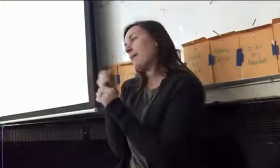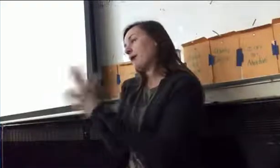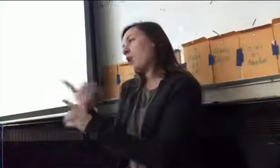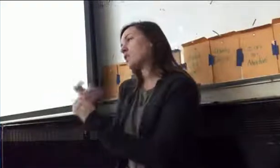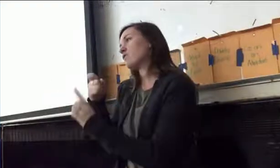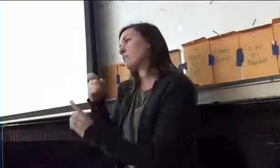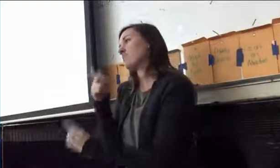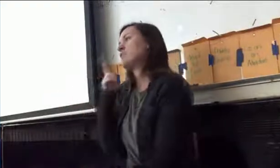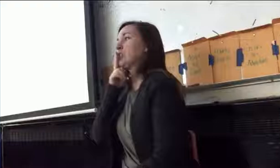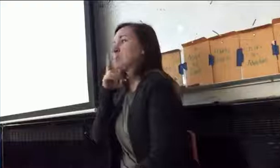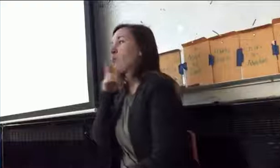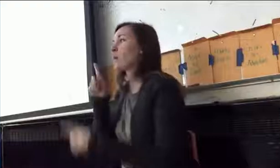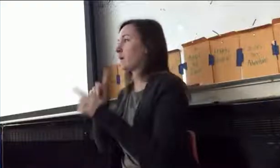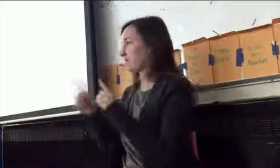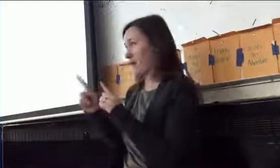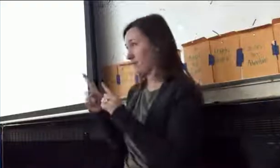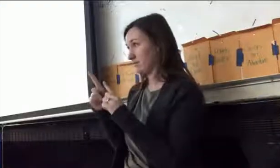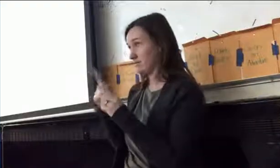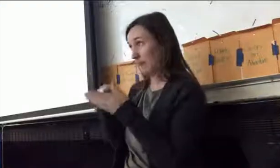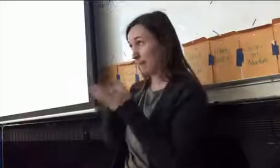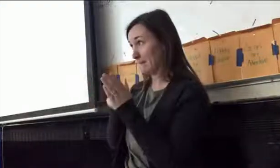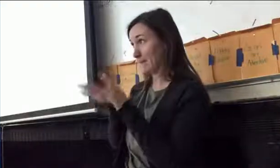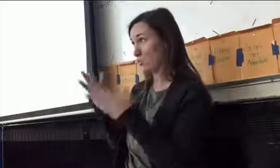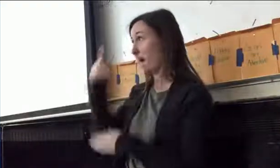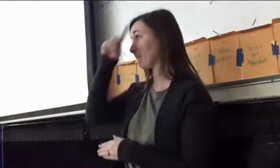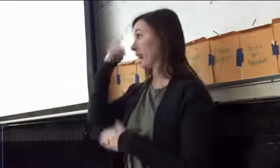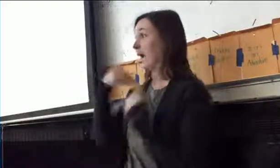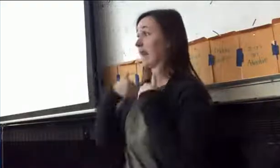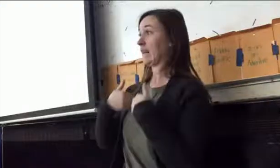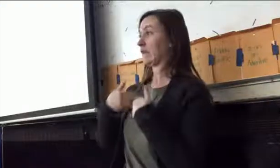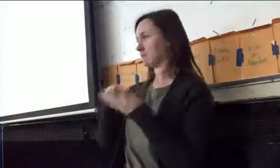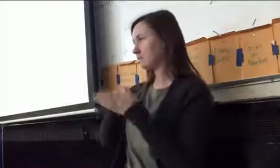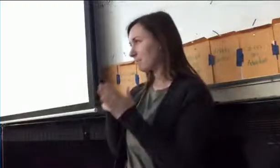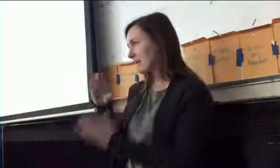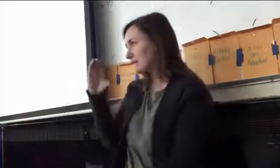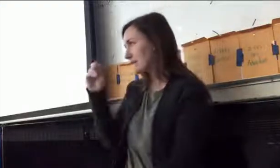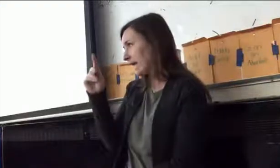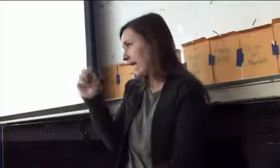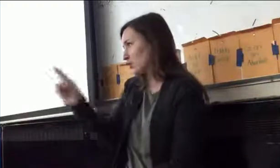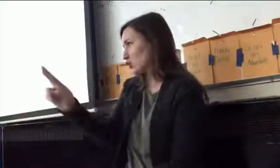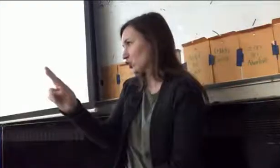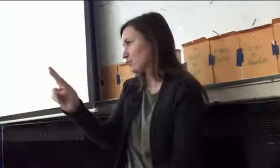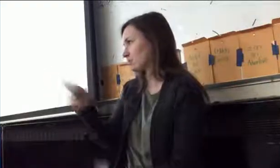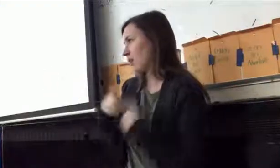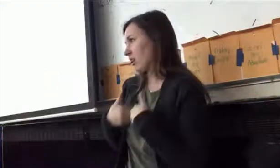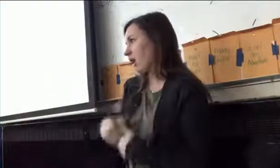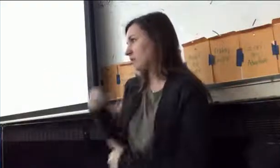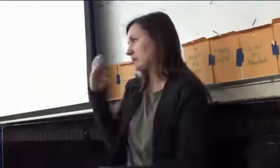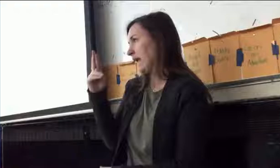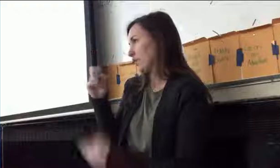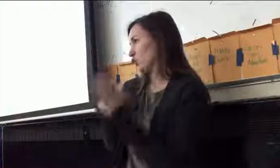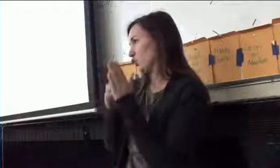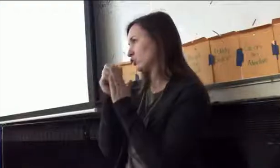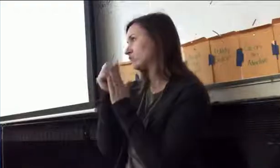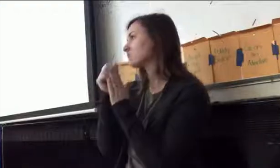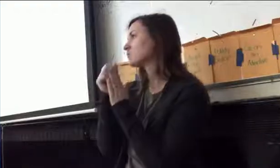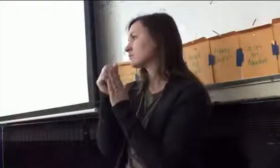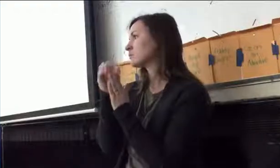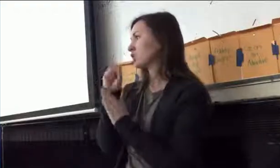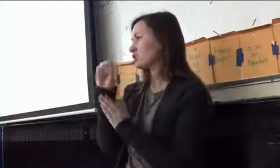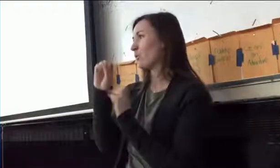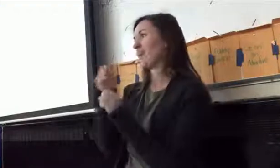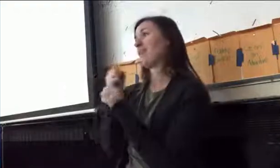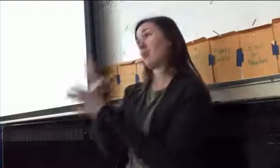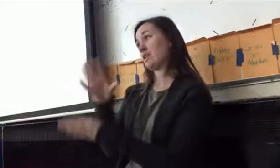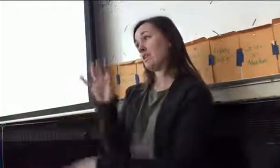lung. It's lung cancer. Okay, good. Alex, did you have another one? Same thing? Same thing? Okay, let's